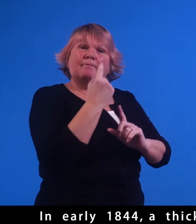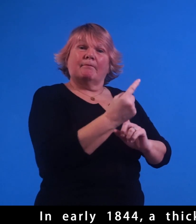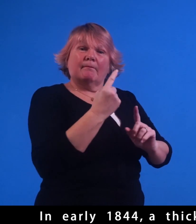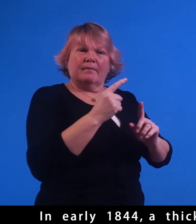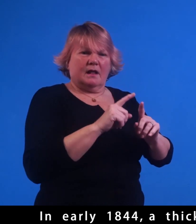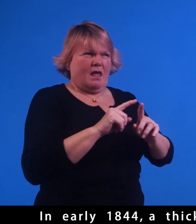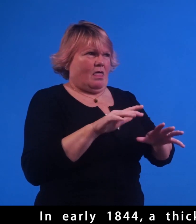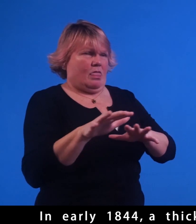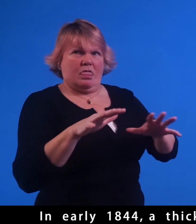disorientated.